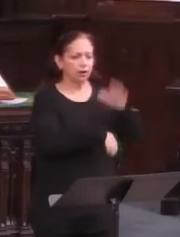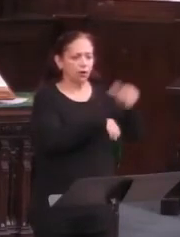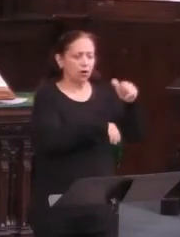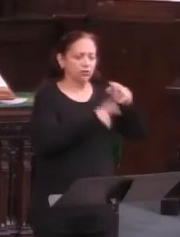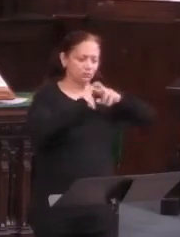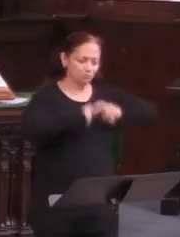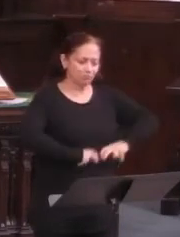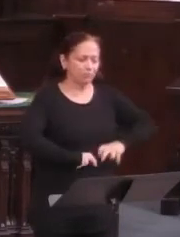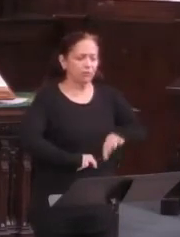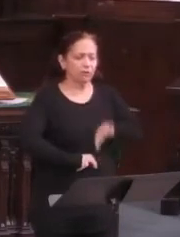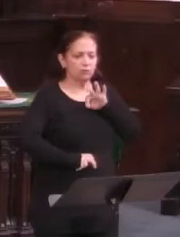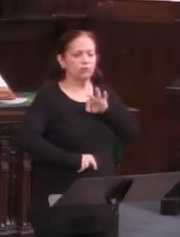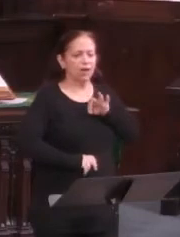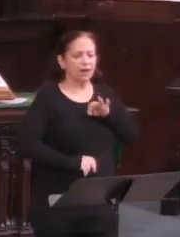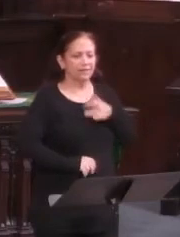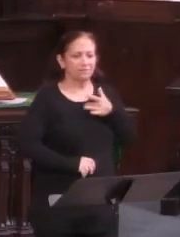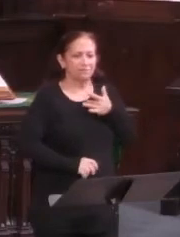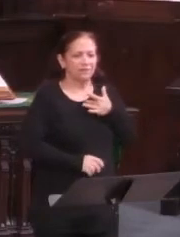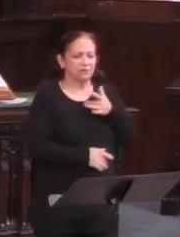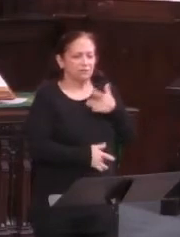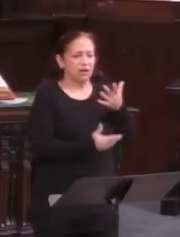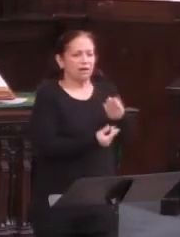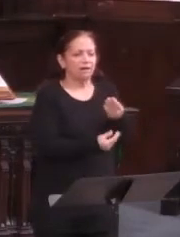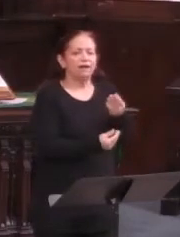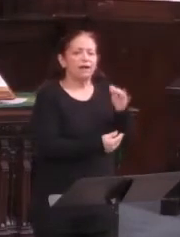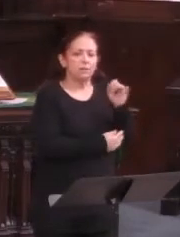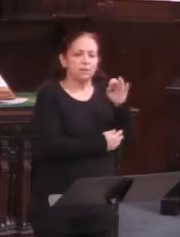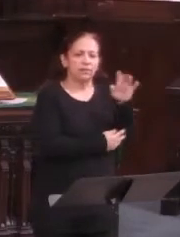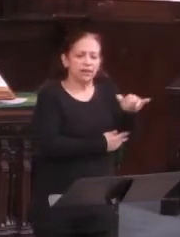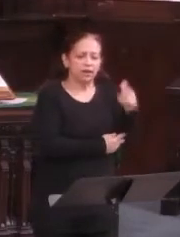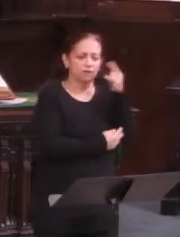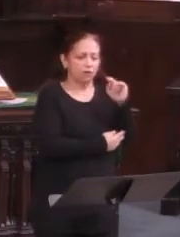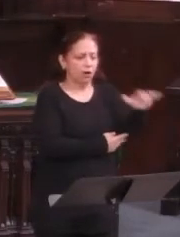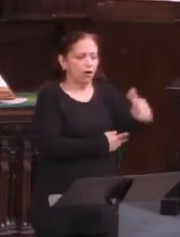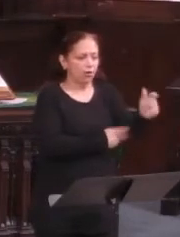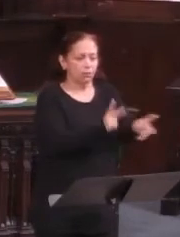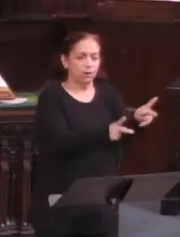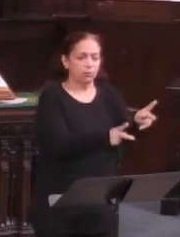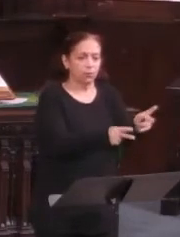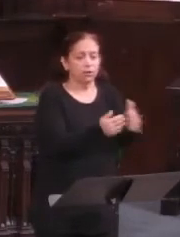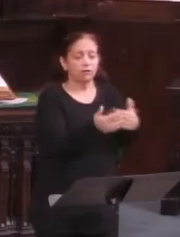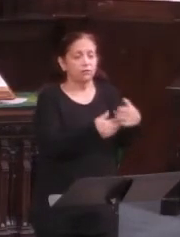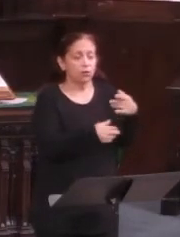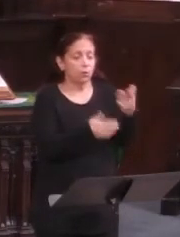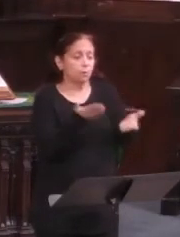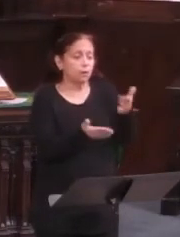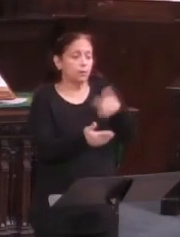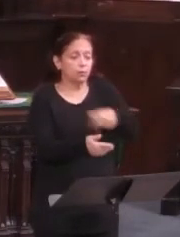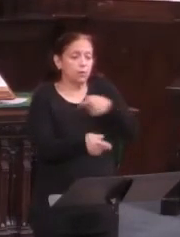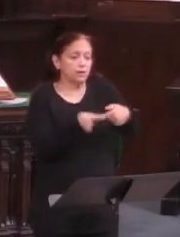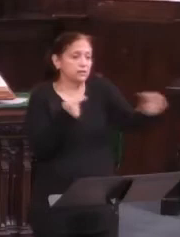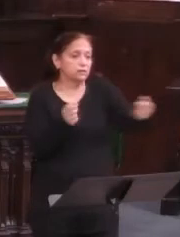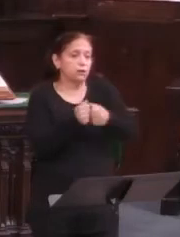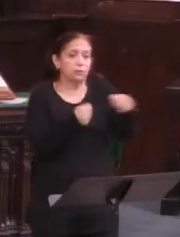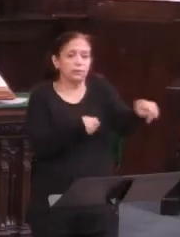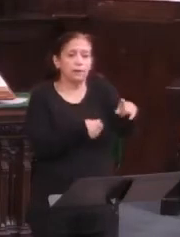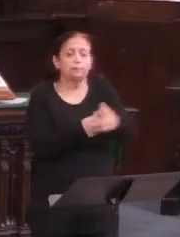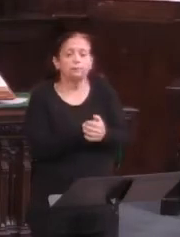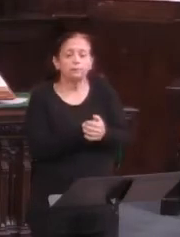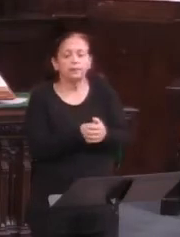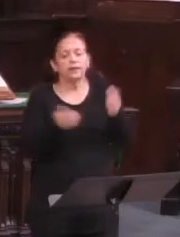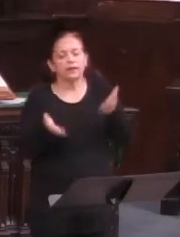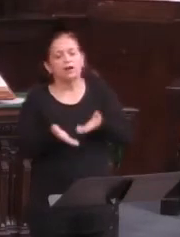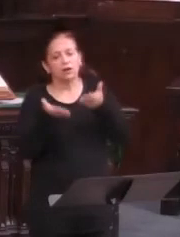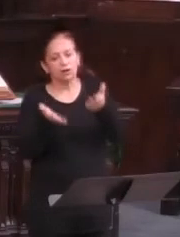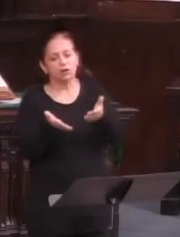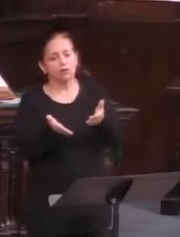discover empathy for others, even those with whom we fervently disagree. Again, I offer my necessary